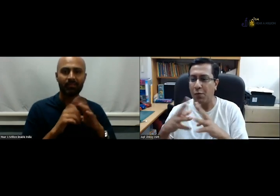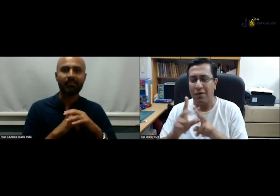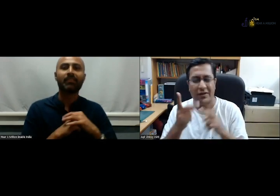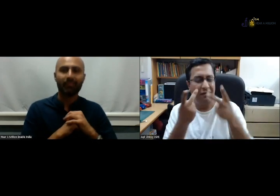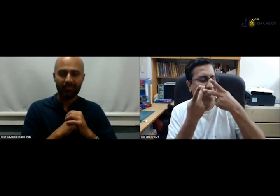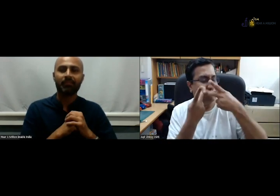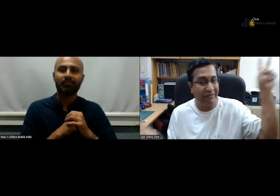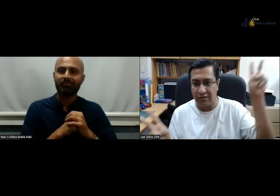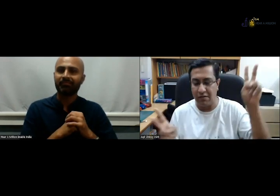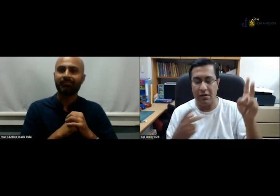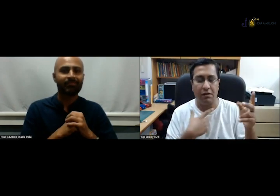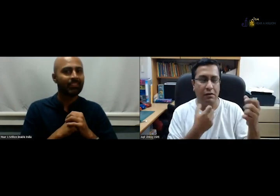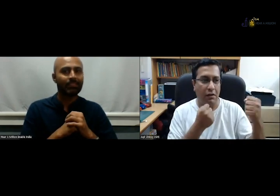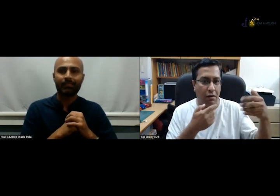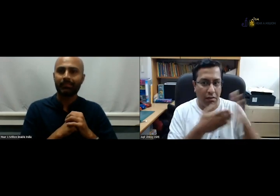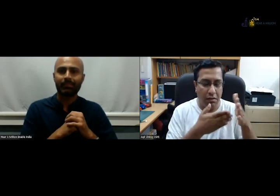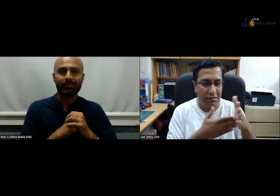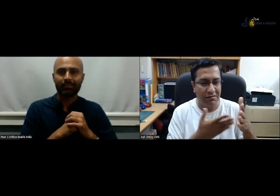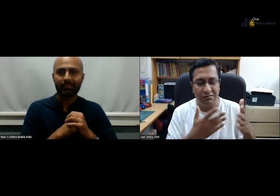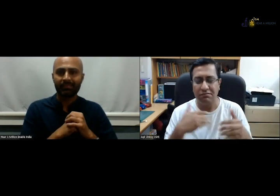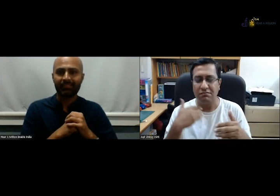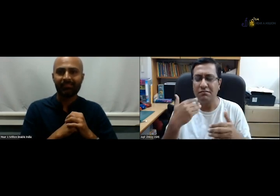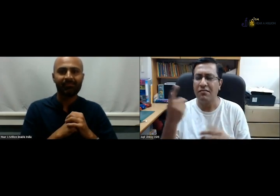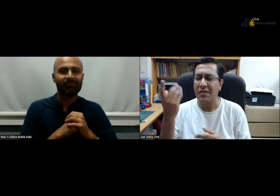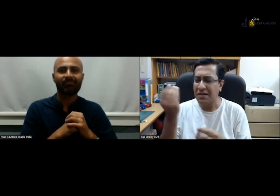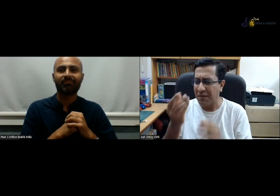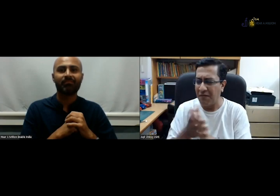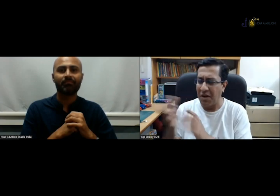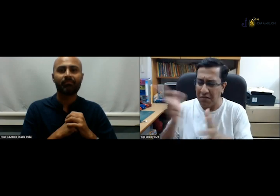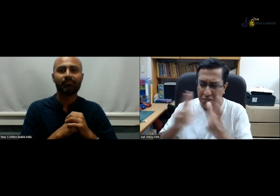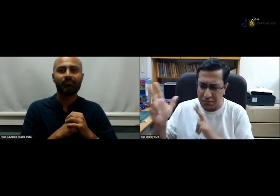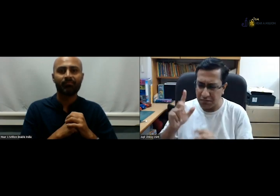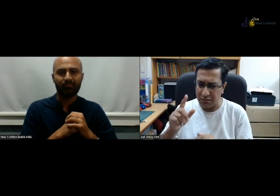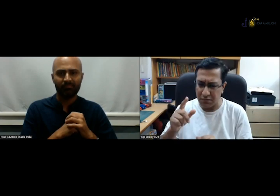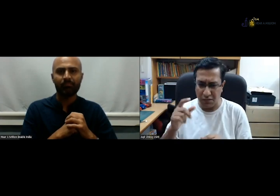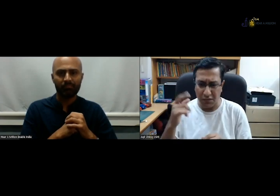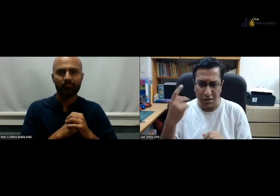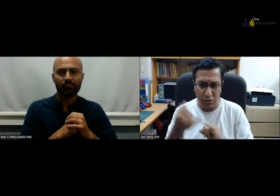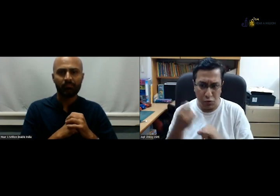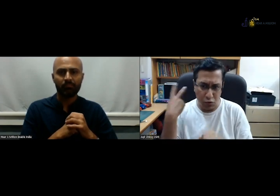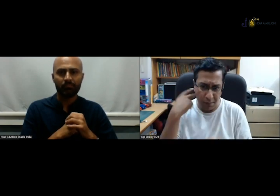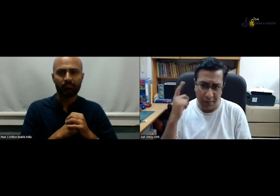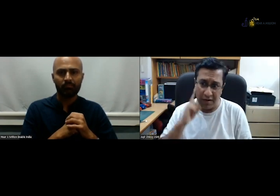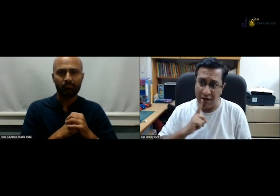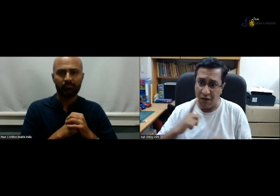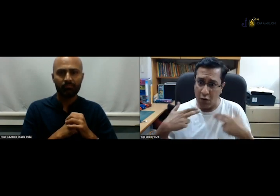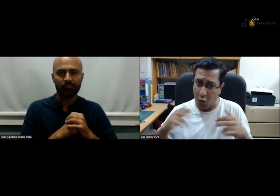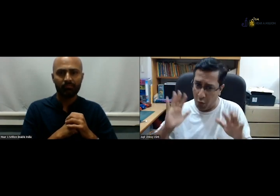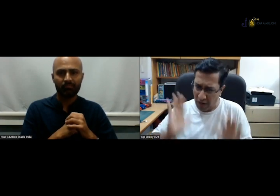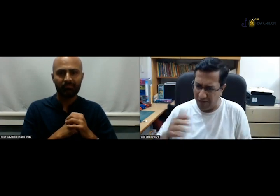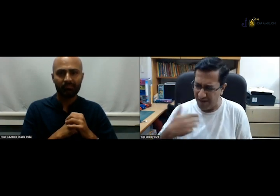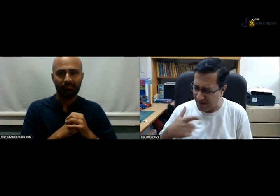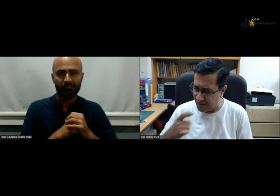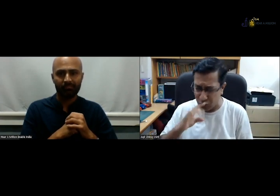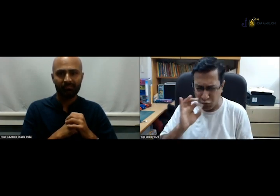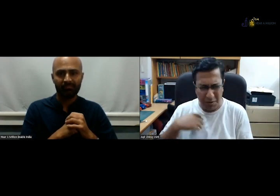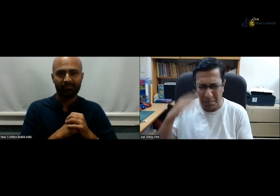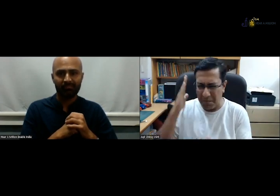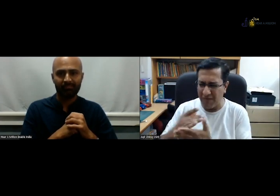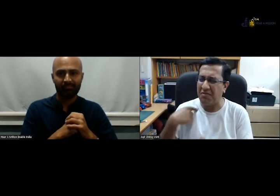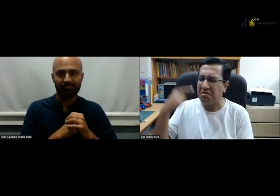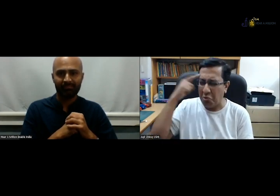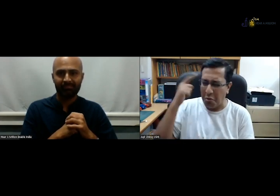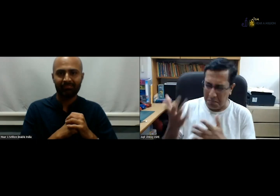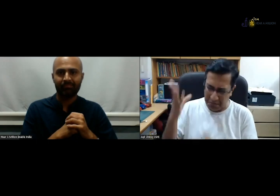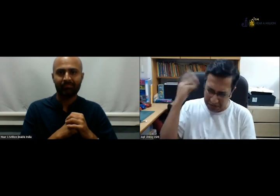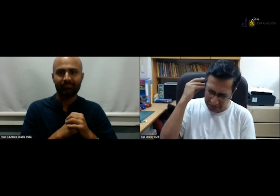connect with them, right? So yes, I did not know that in India they have any lawyer.